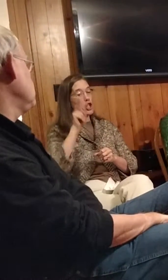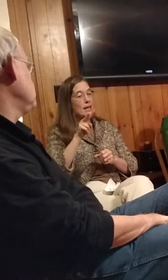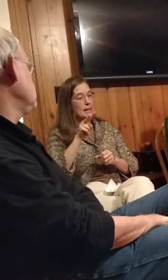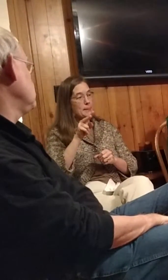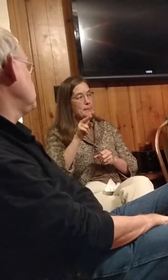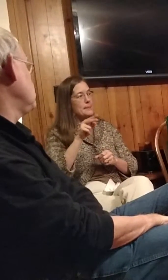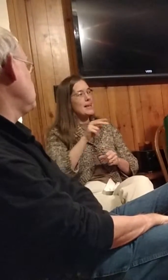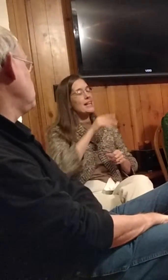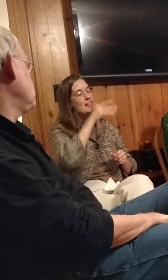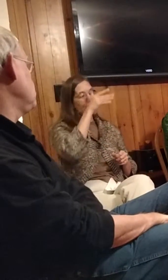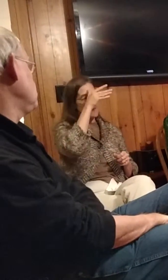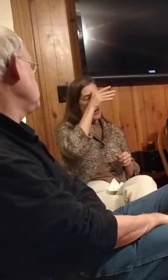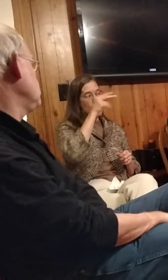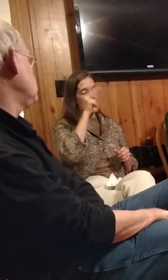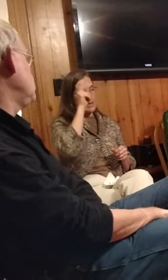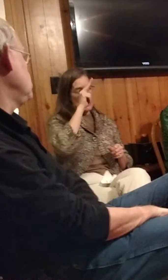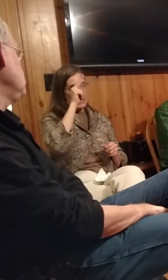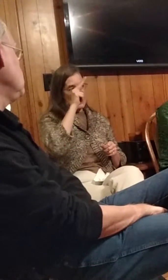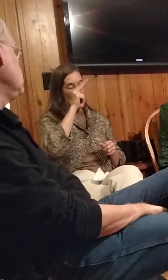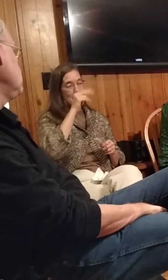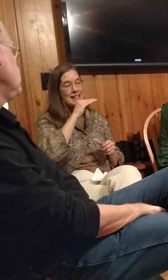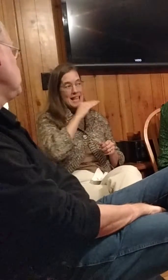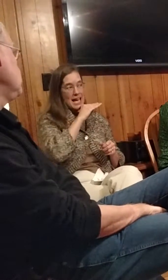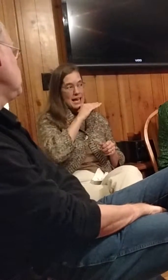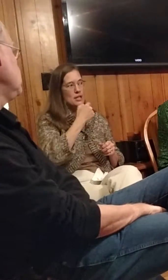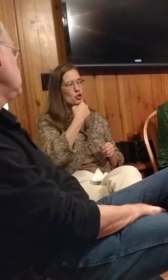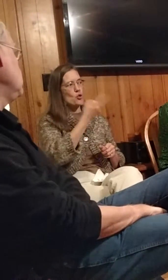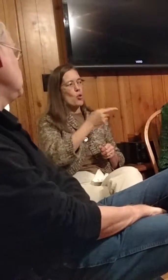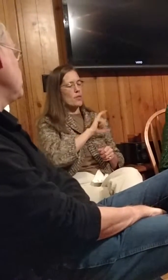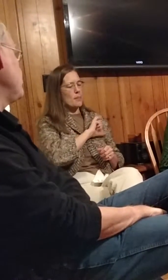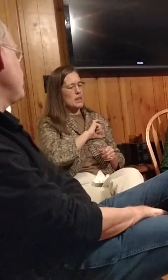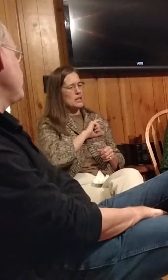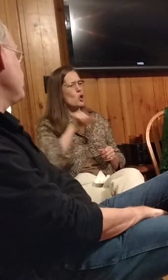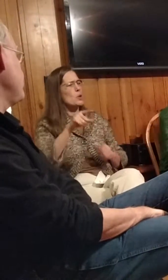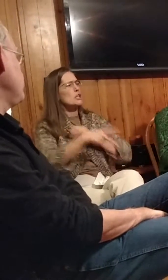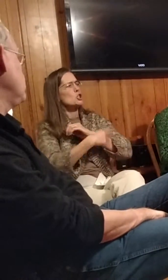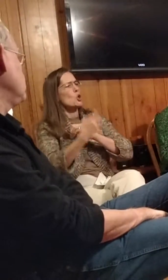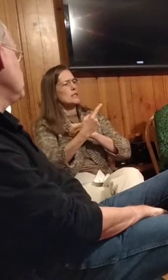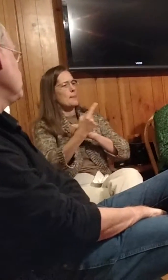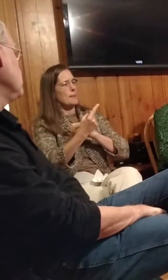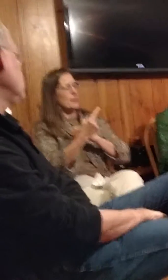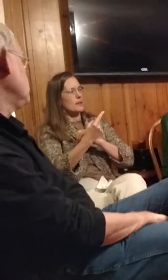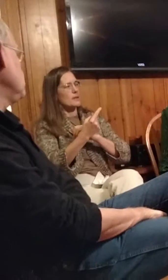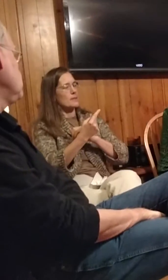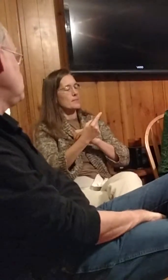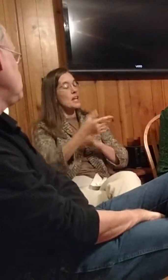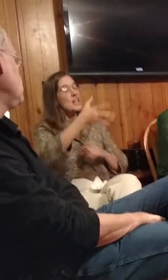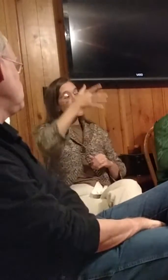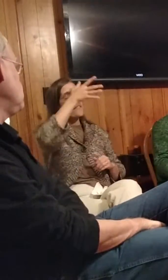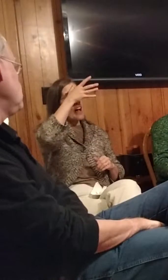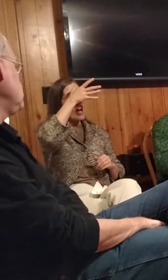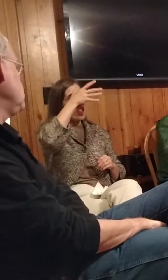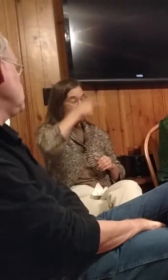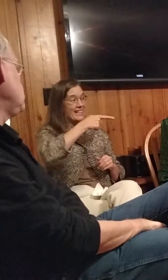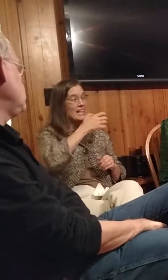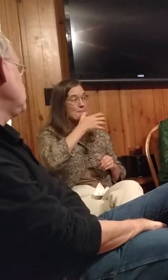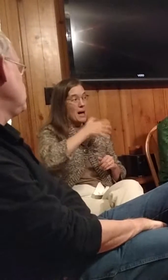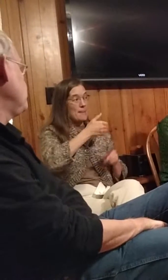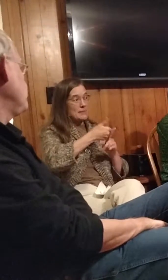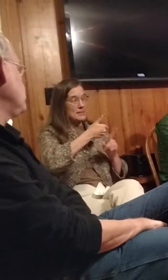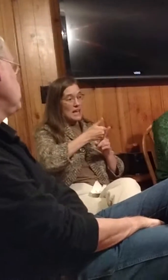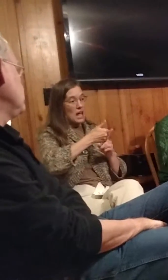him. When the father, the Imam himself, came home, he saw the vision. Jesus Christ came to him and spoke